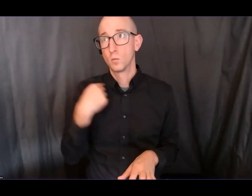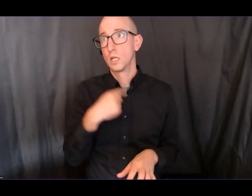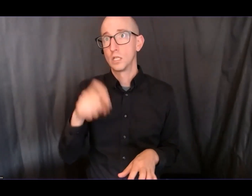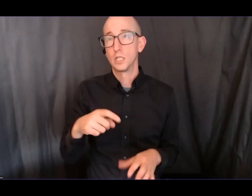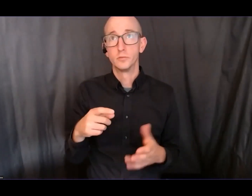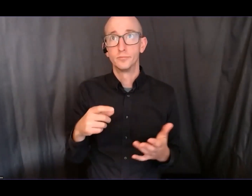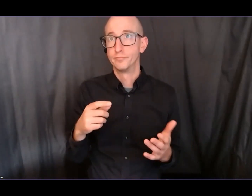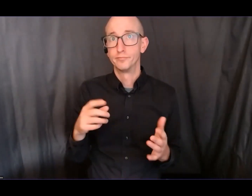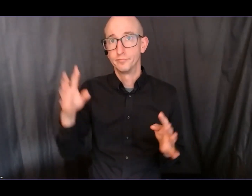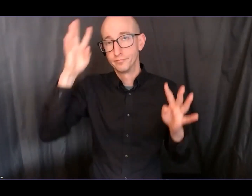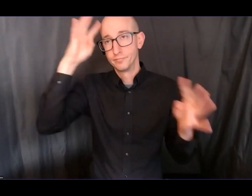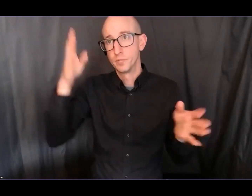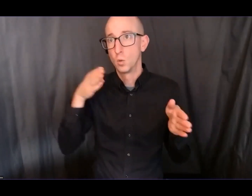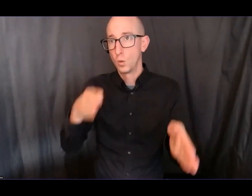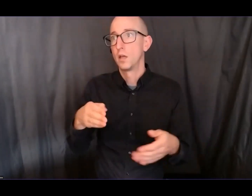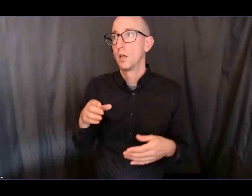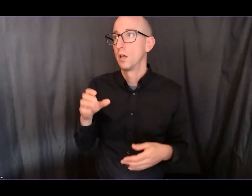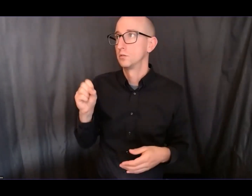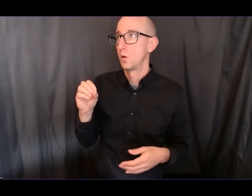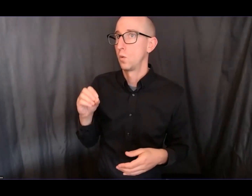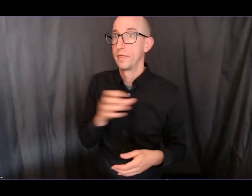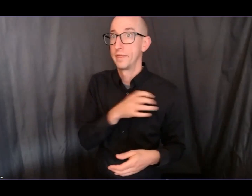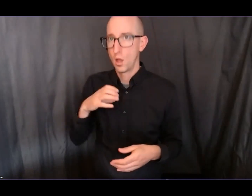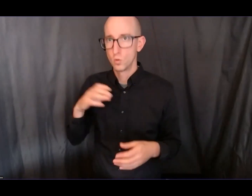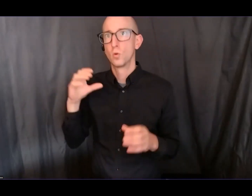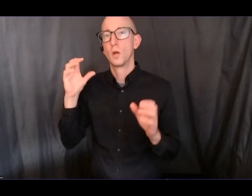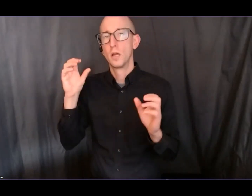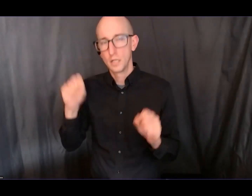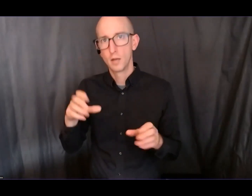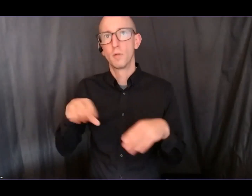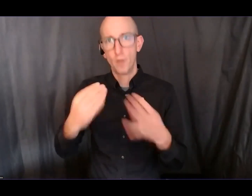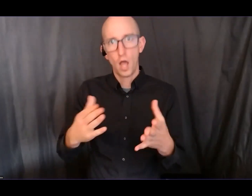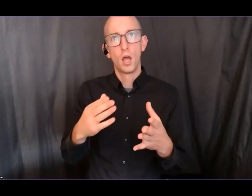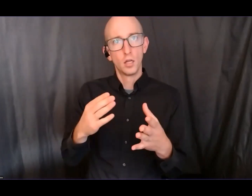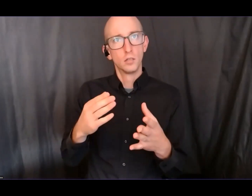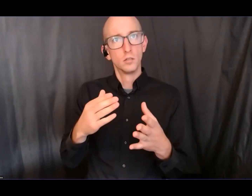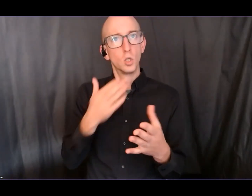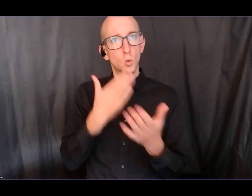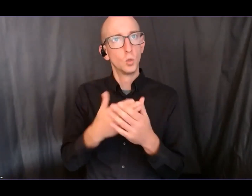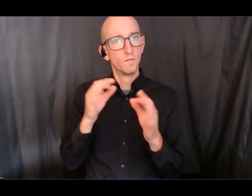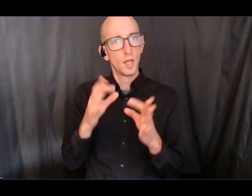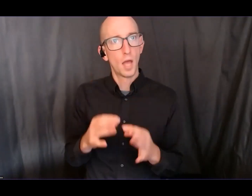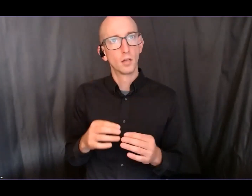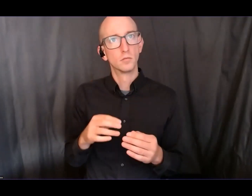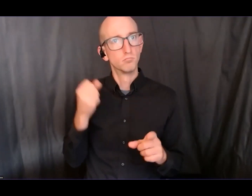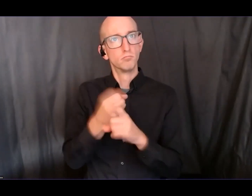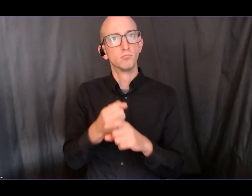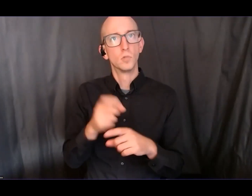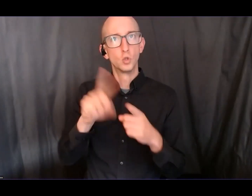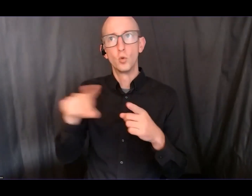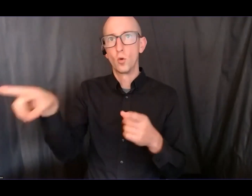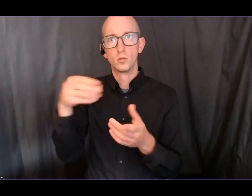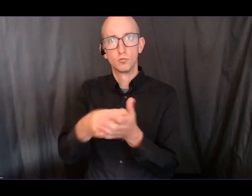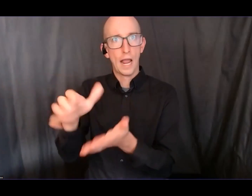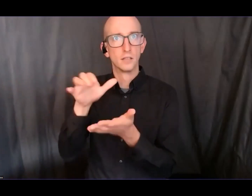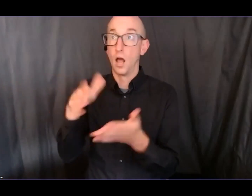council feels and is able to provide meaningful feedback into these grants. There's just a lot of